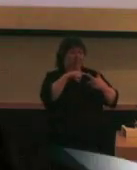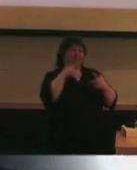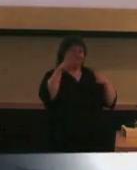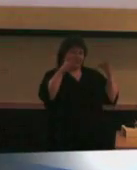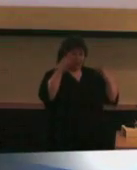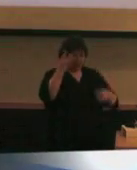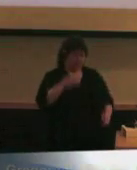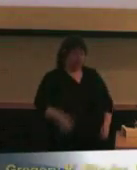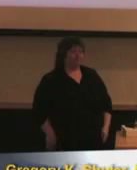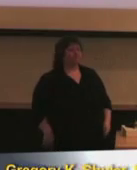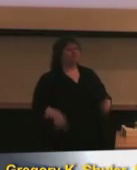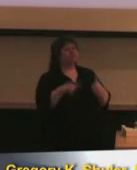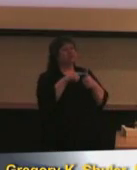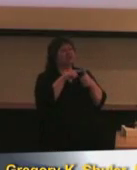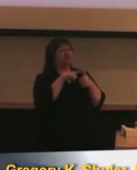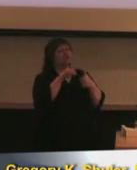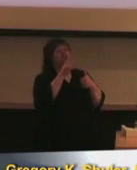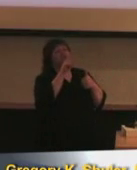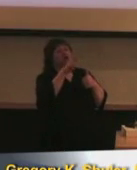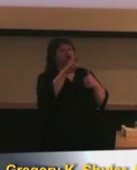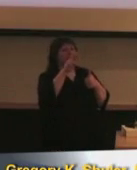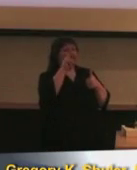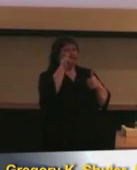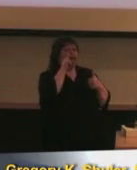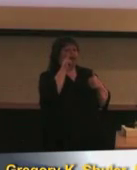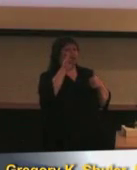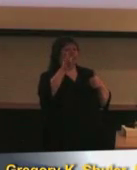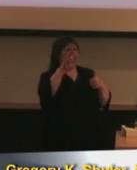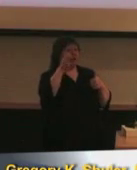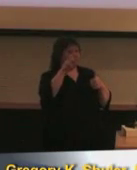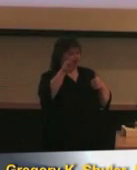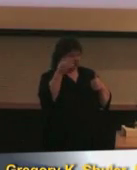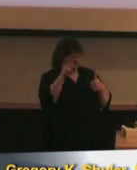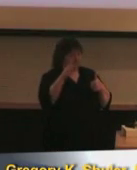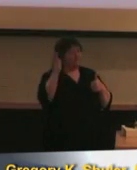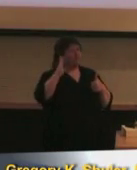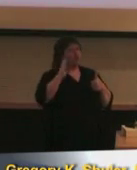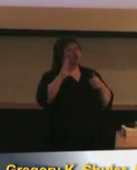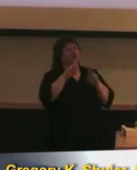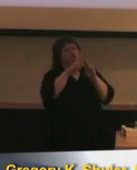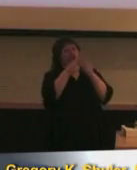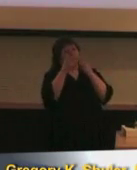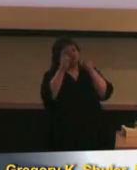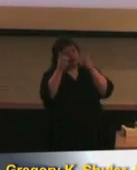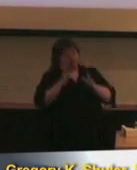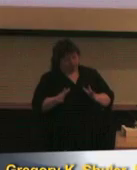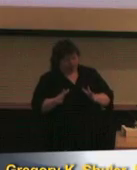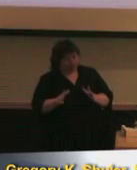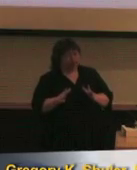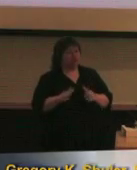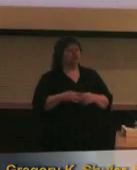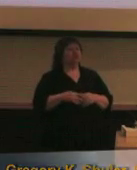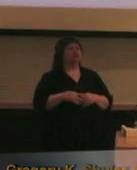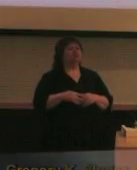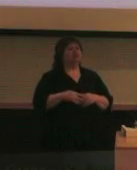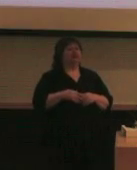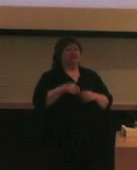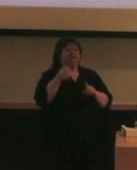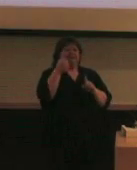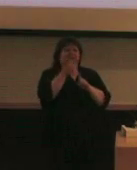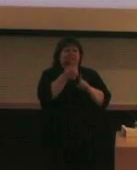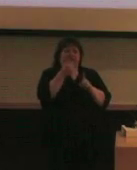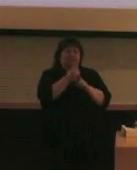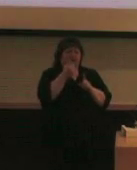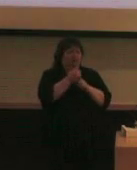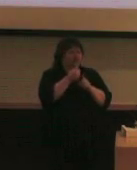why. Dr. Neil Glickman is a former unit director of the deaf unit itself. He has a lot to